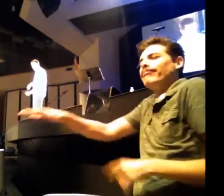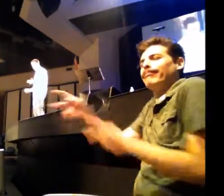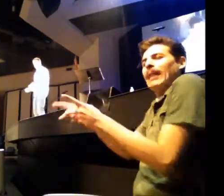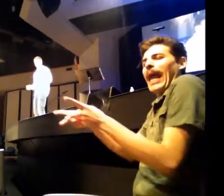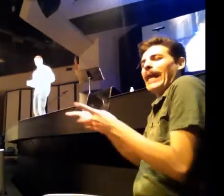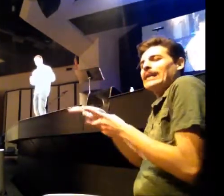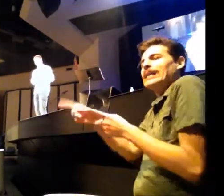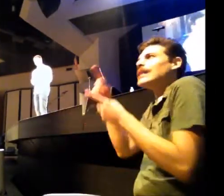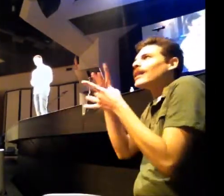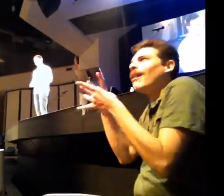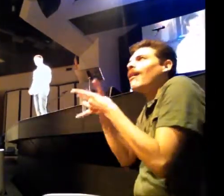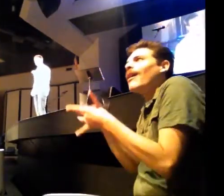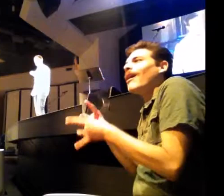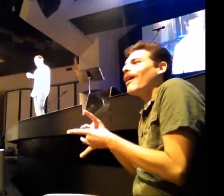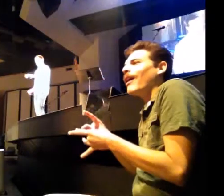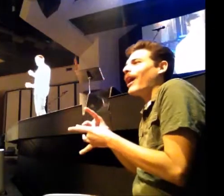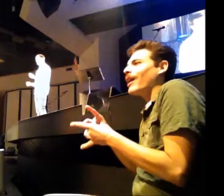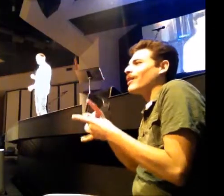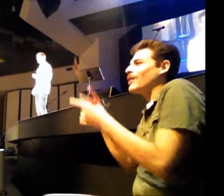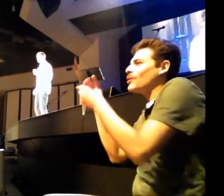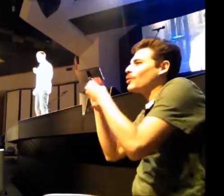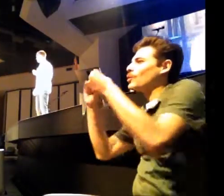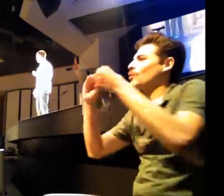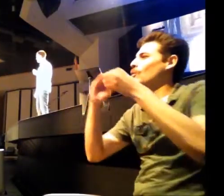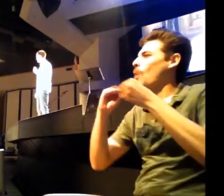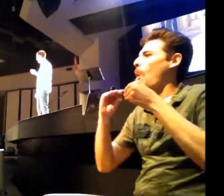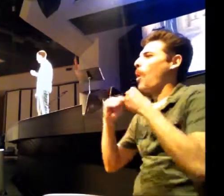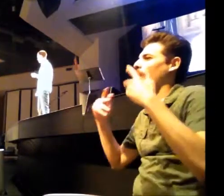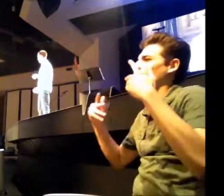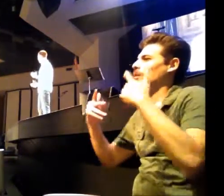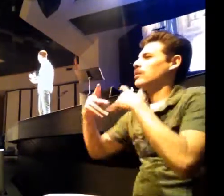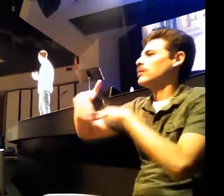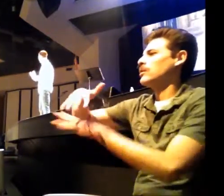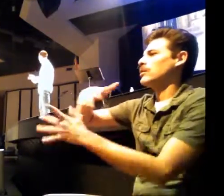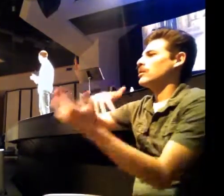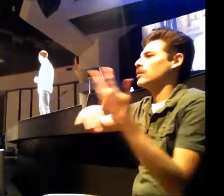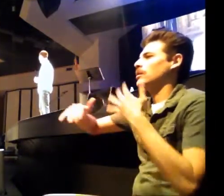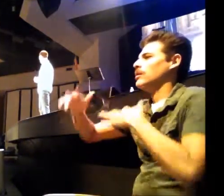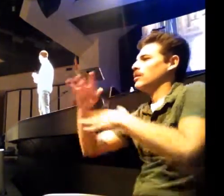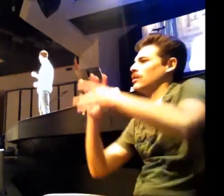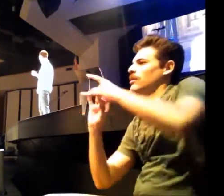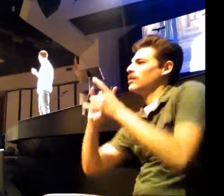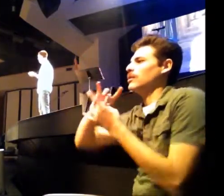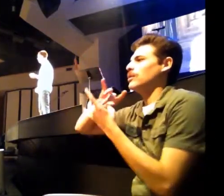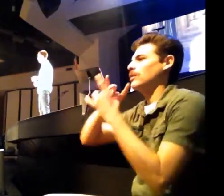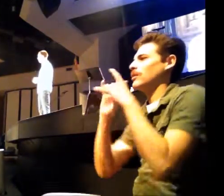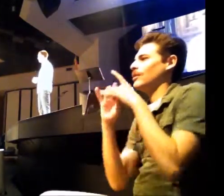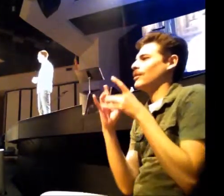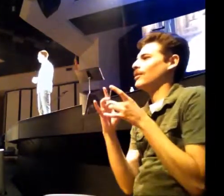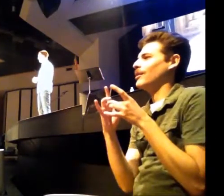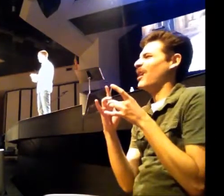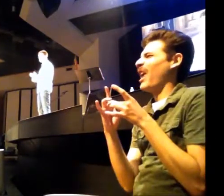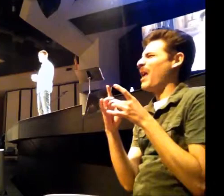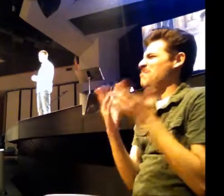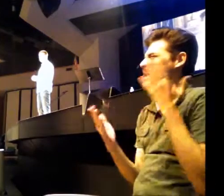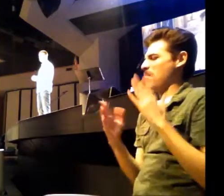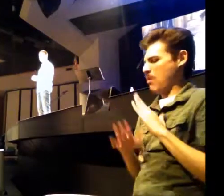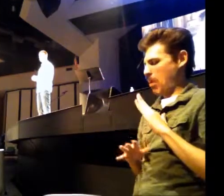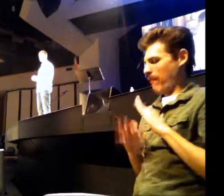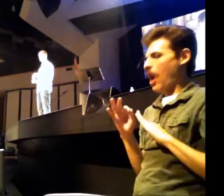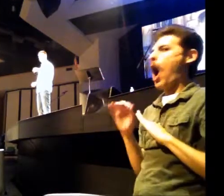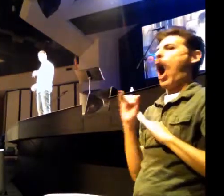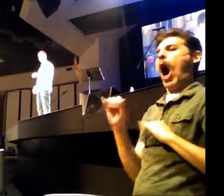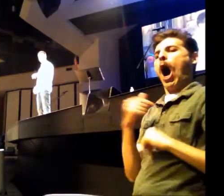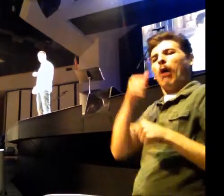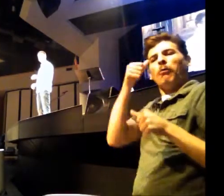remember our stories and how they intermingle. We also come to discover, or perhaps rediscover, who we are. We discover the fact